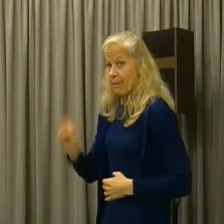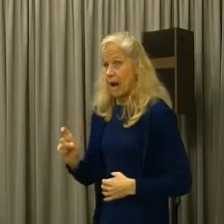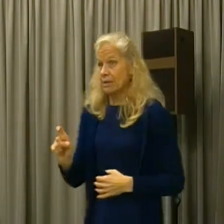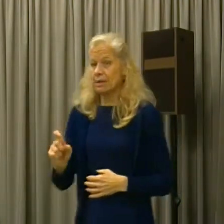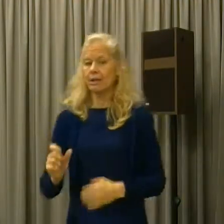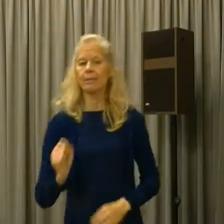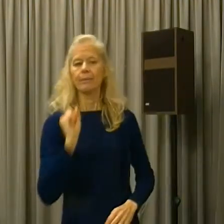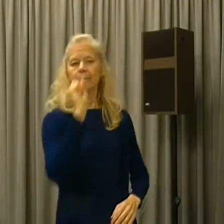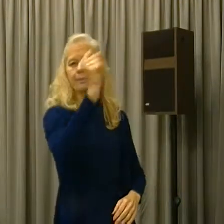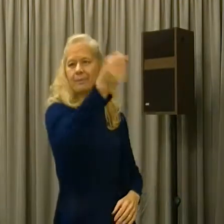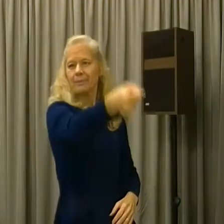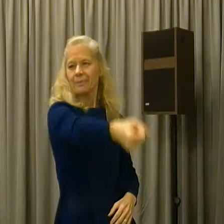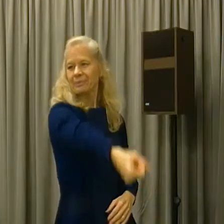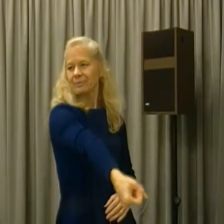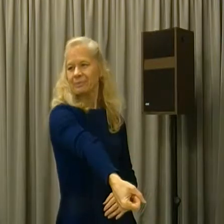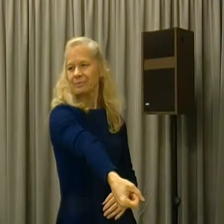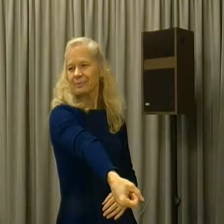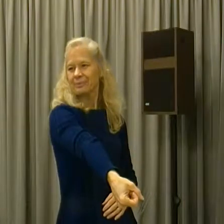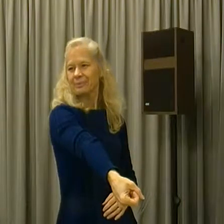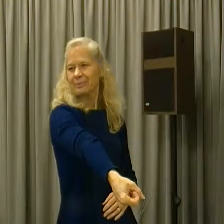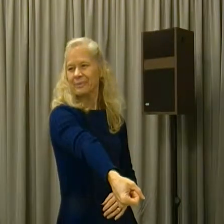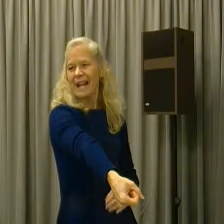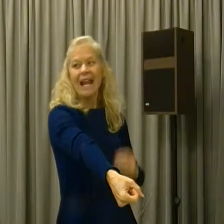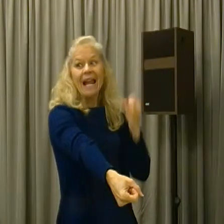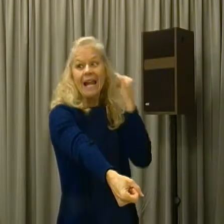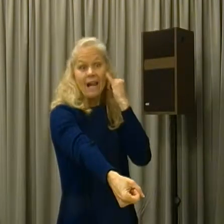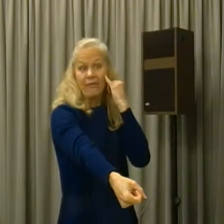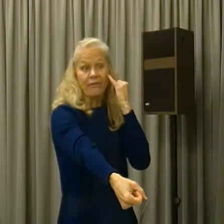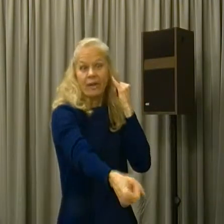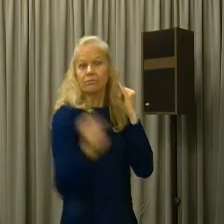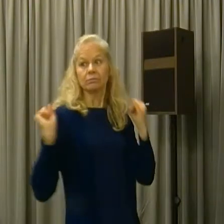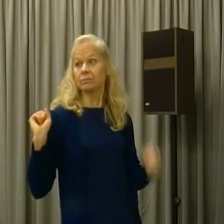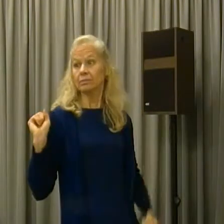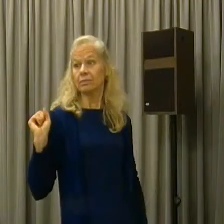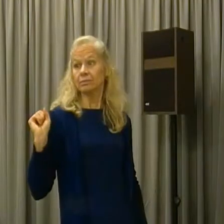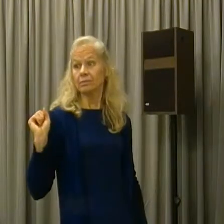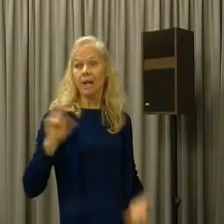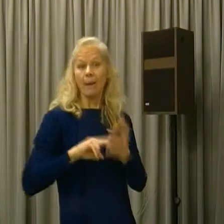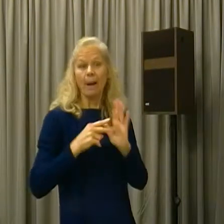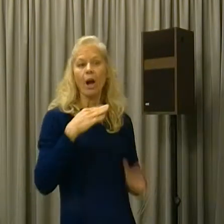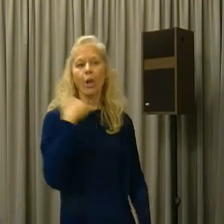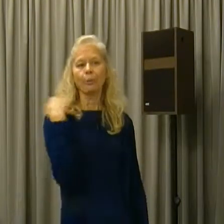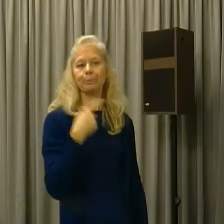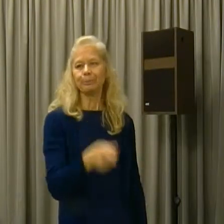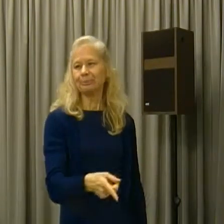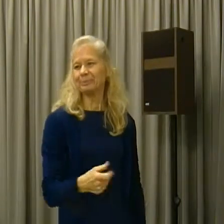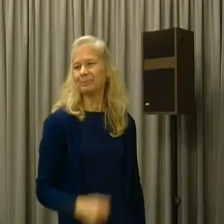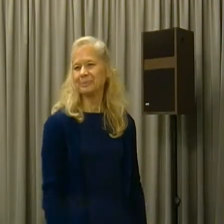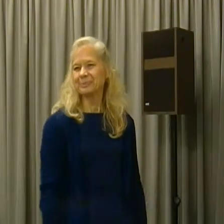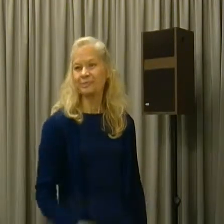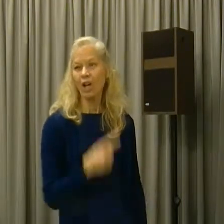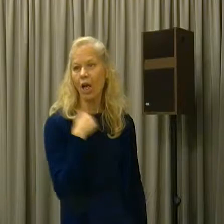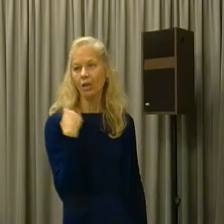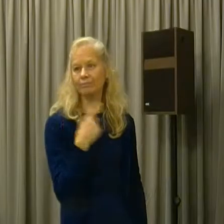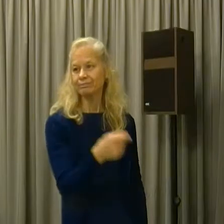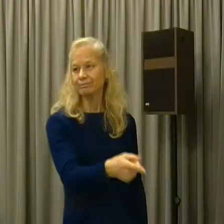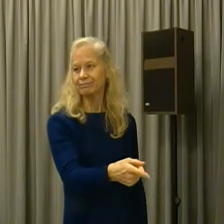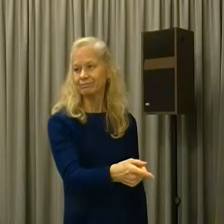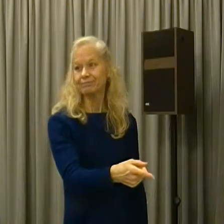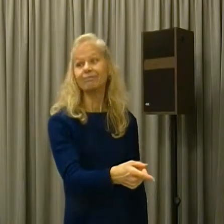wrong thinking, think not within thyself that thou shalt escape in the king's house more